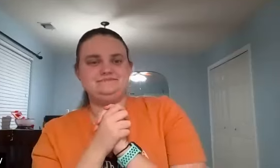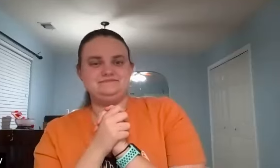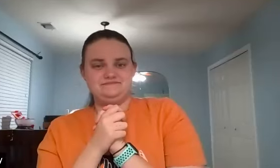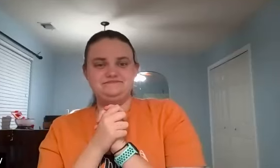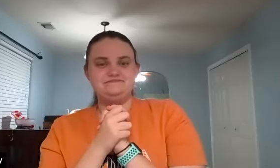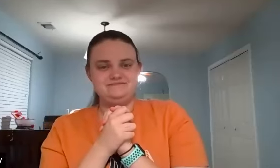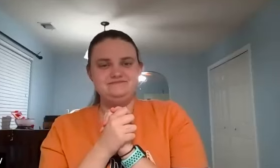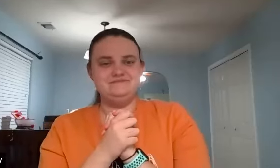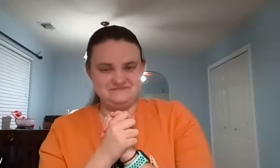bone.